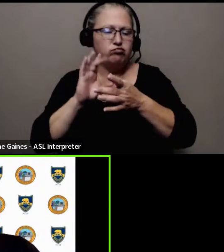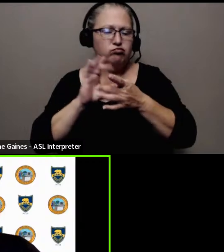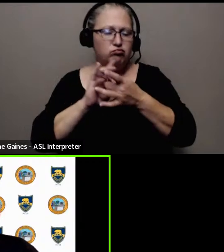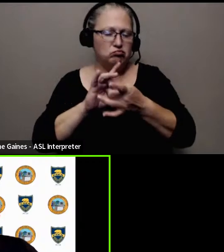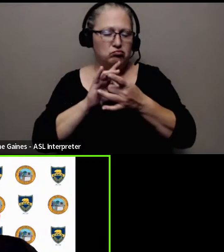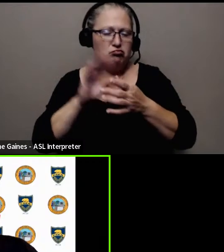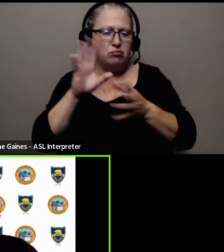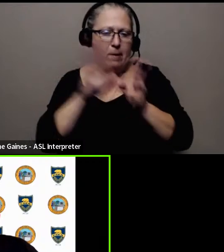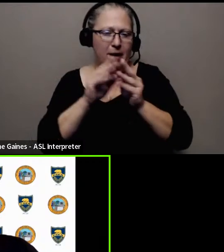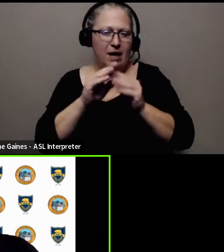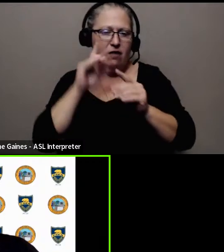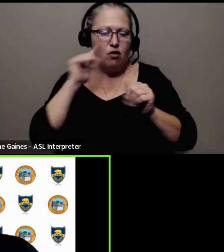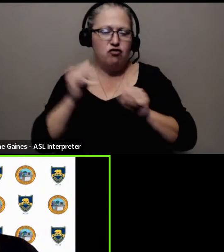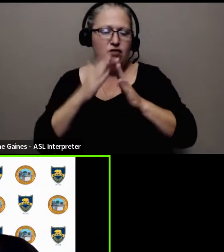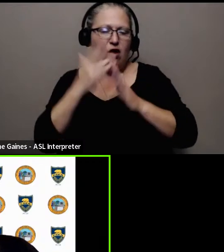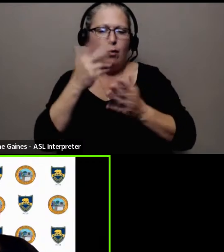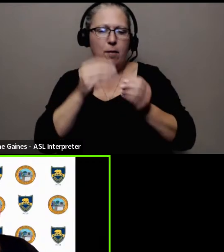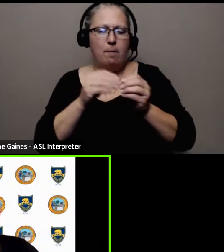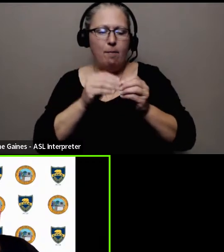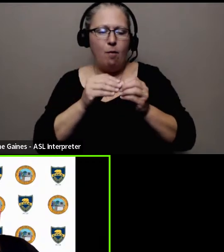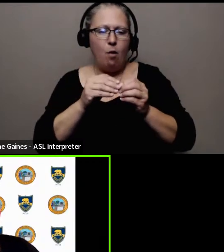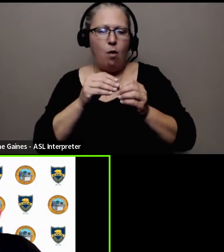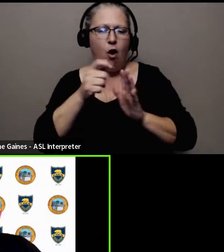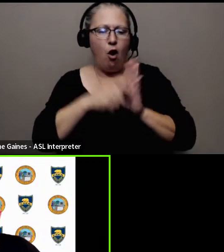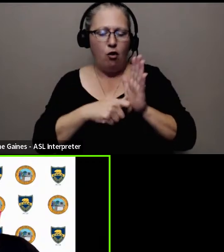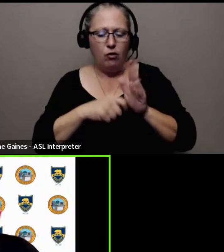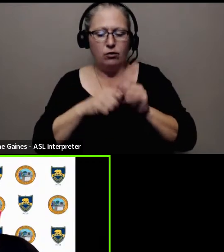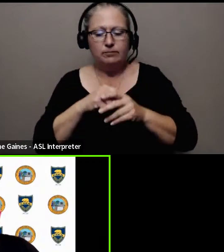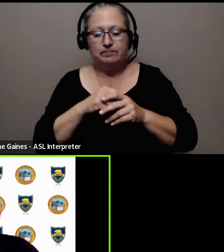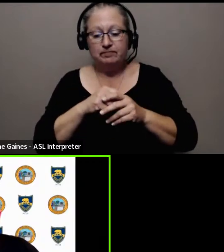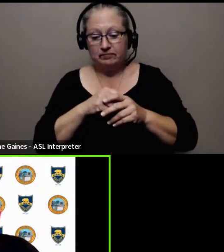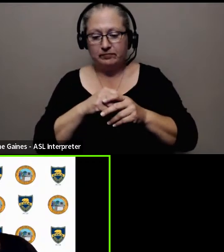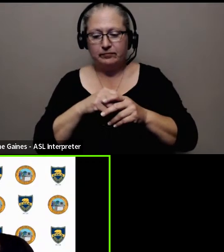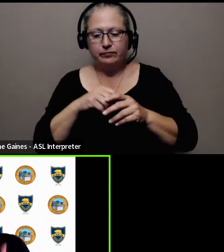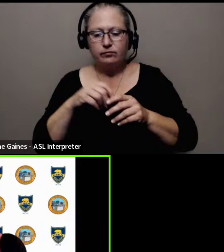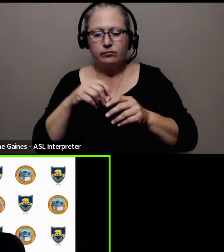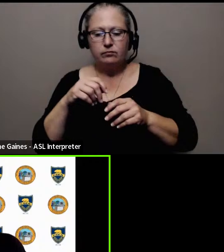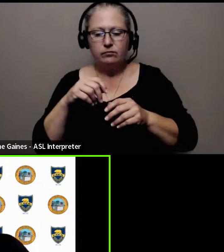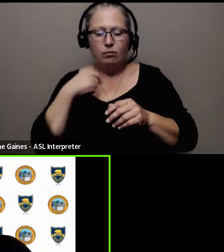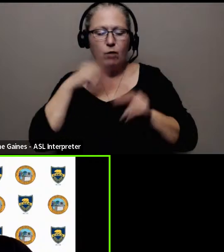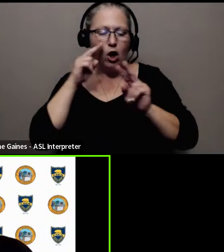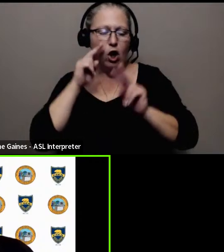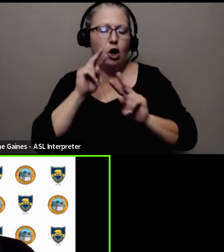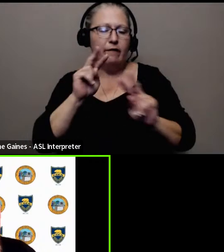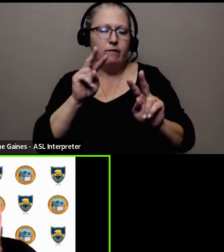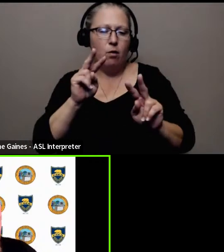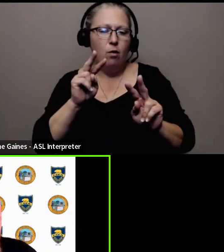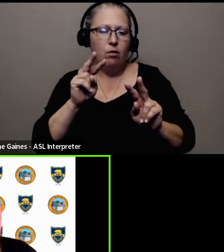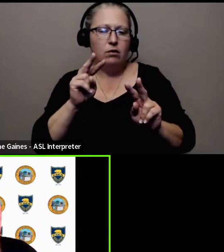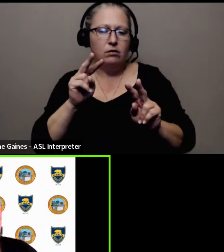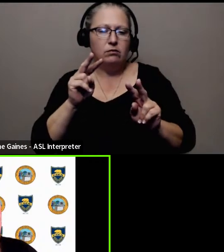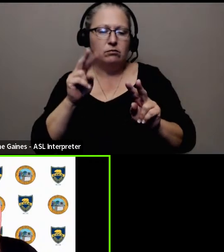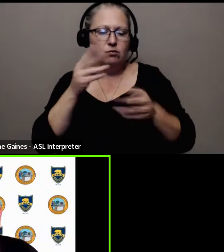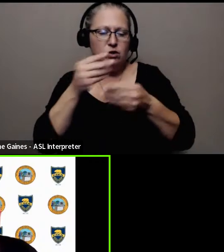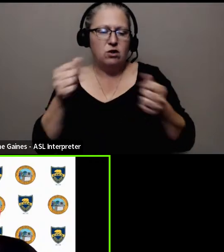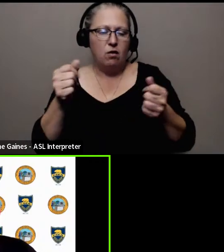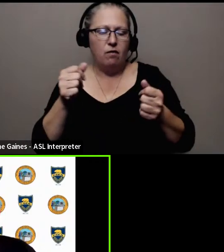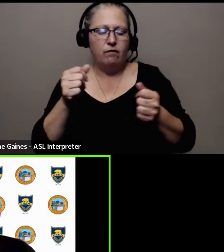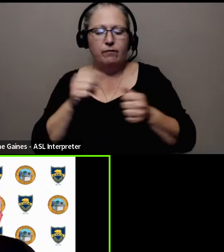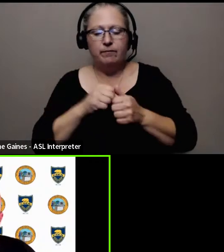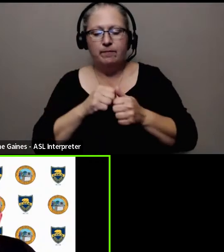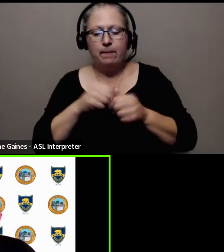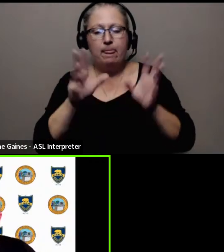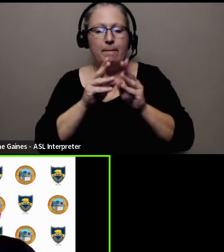address 3 more articles. We do look forward to getting those resolved. We have